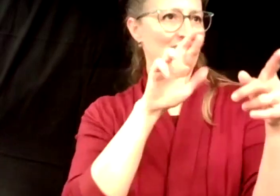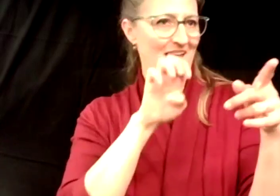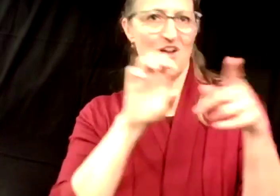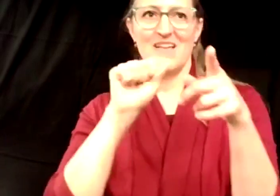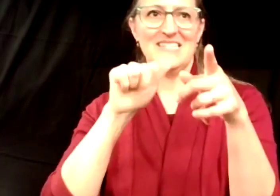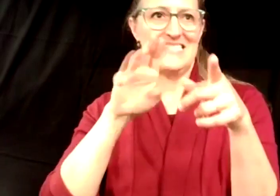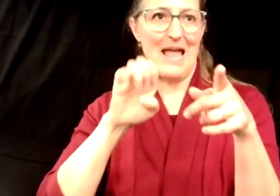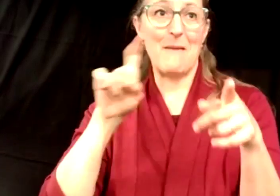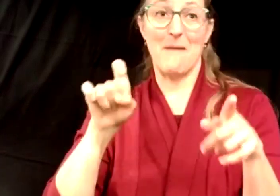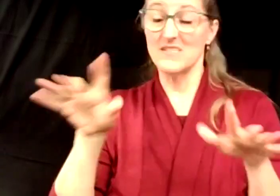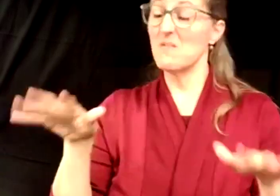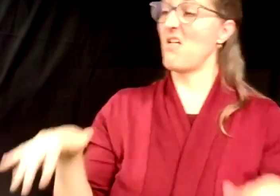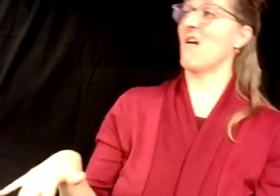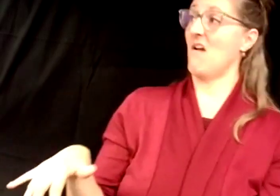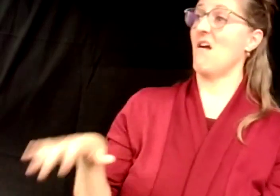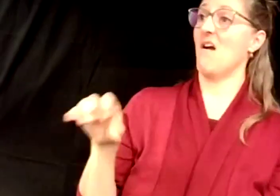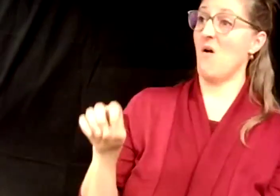be going like, oh my goodness.